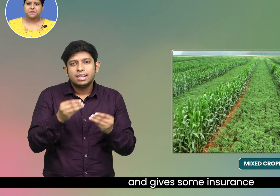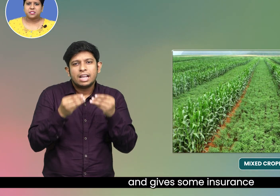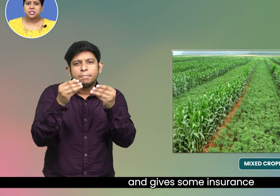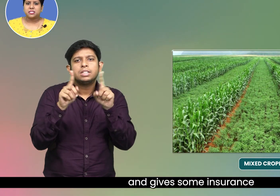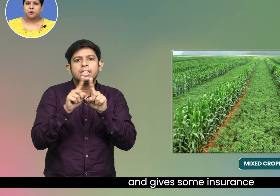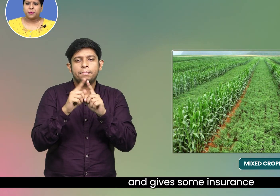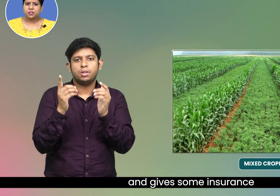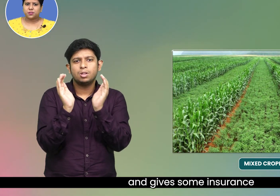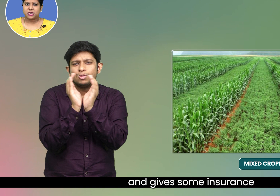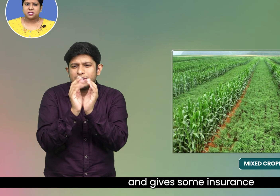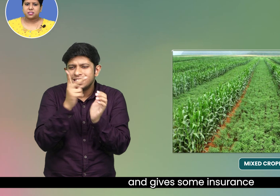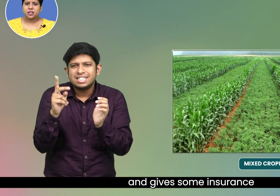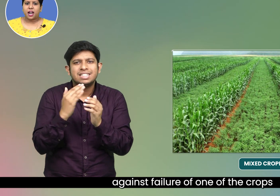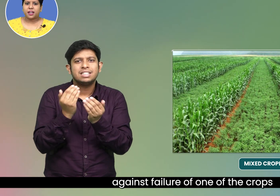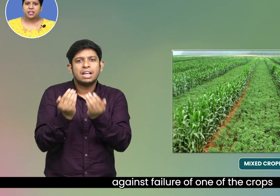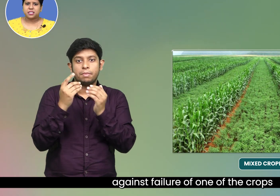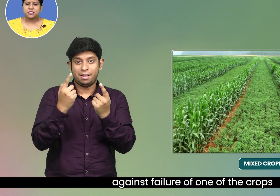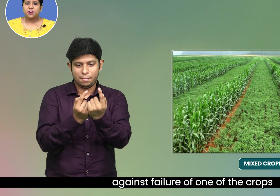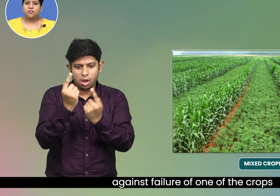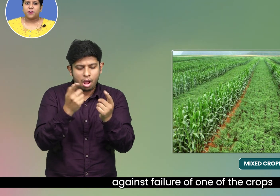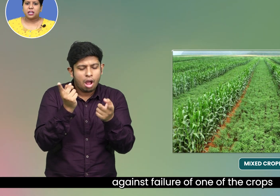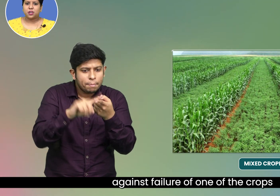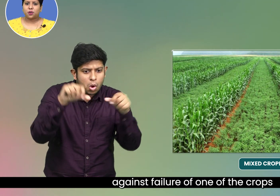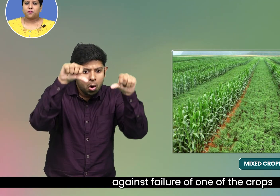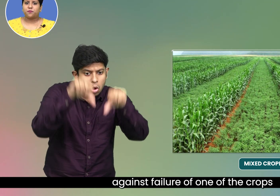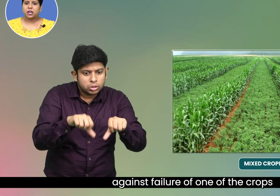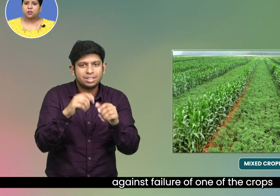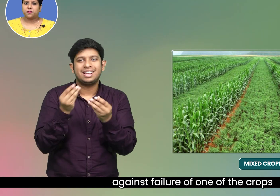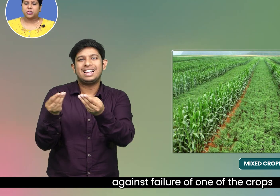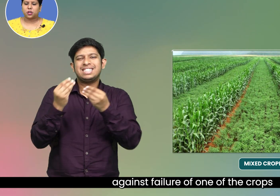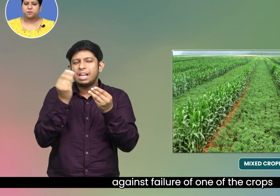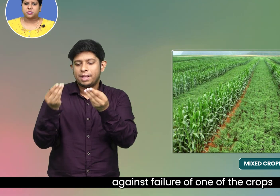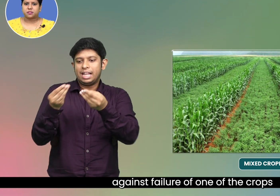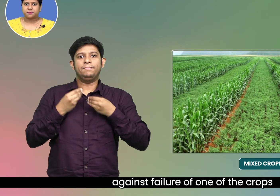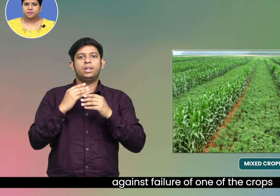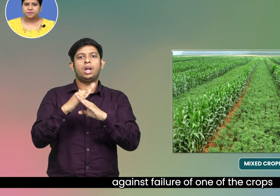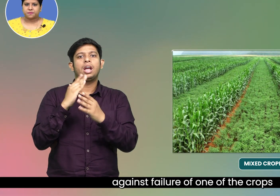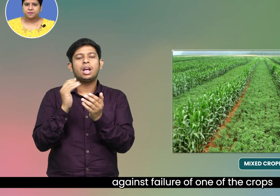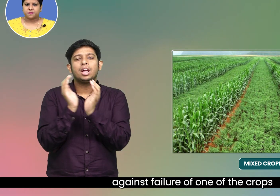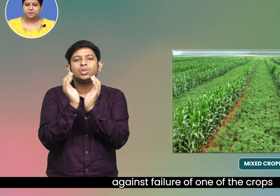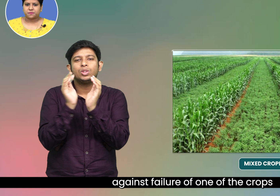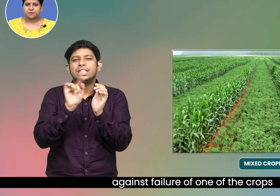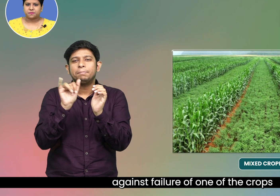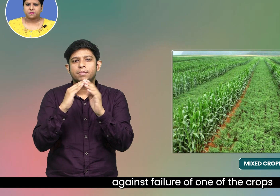and gives some insurance against failure of one of the crops.